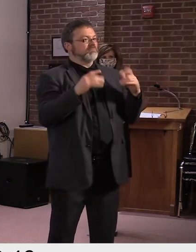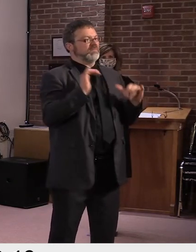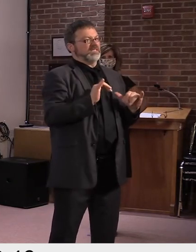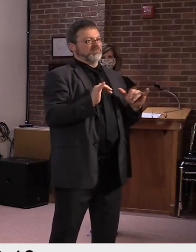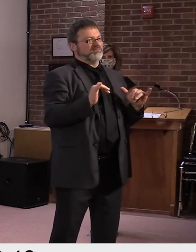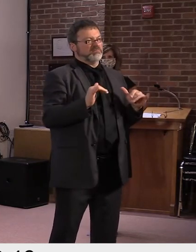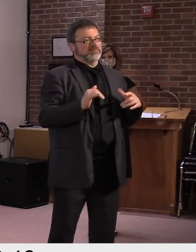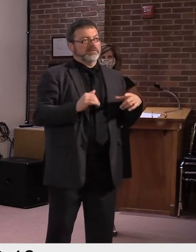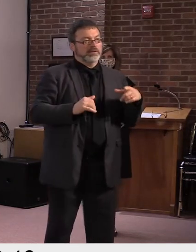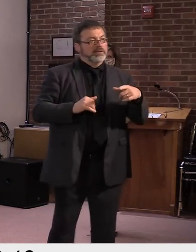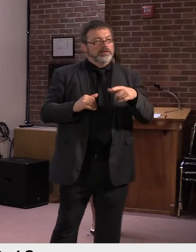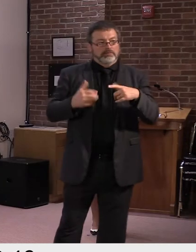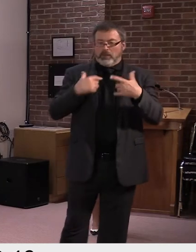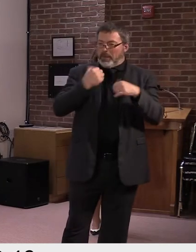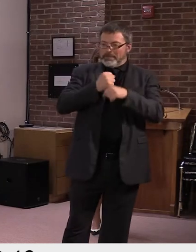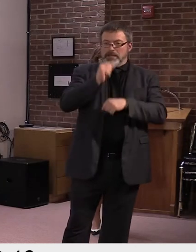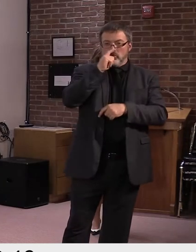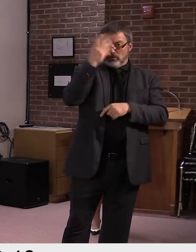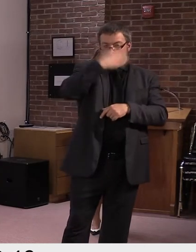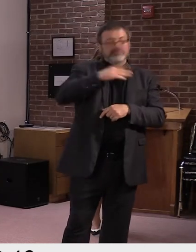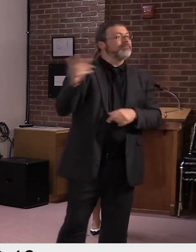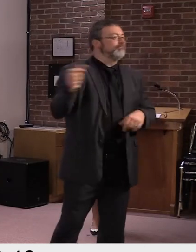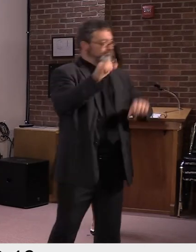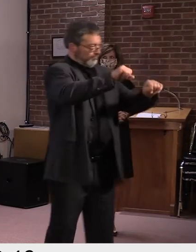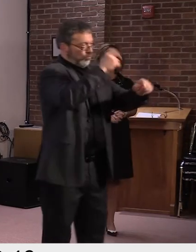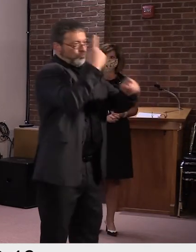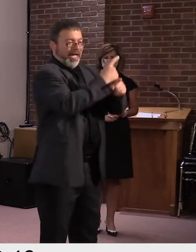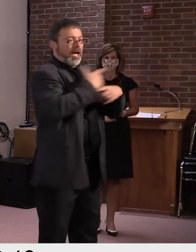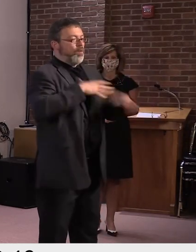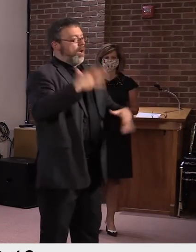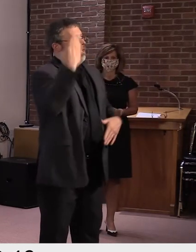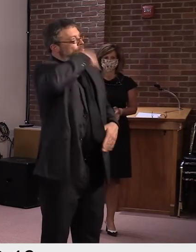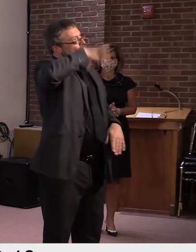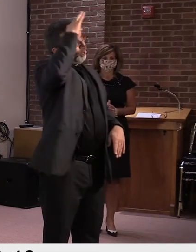anything. Yeah, okay, thank you.